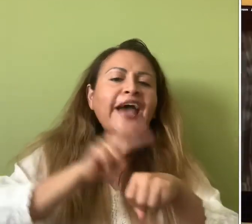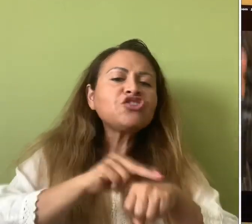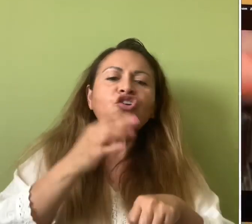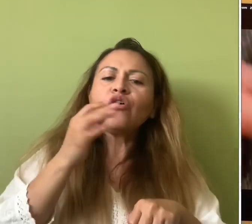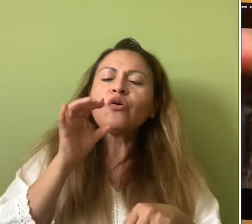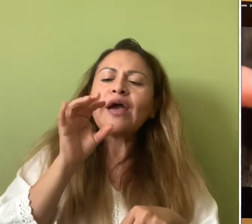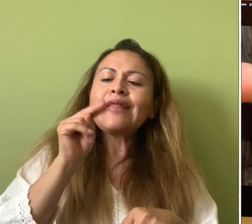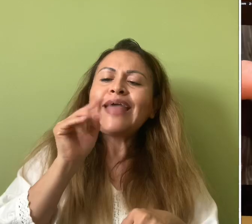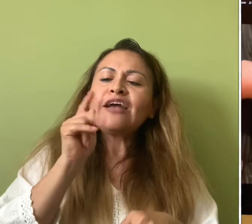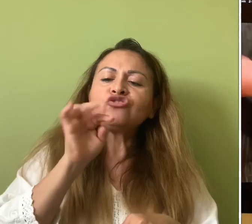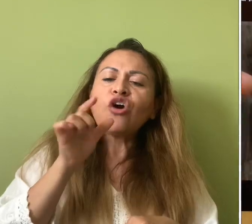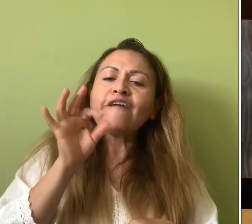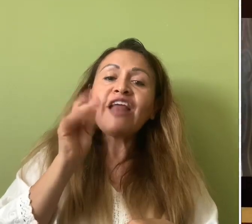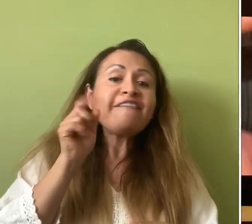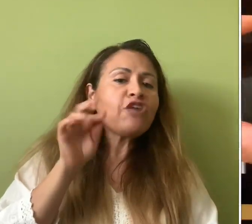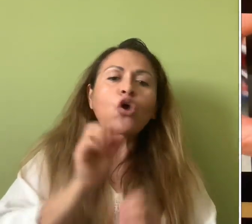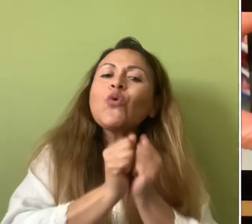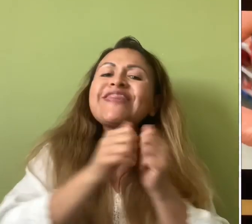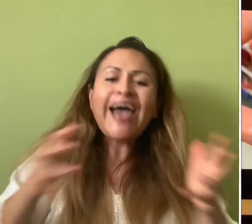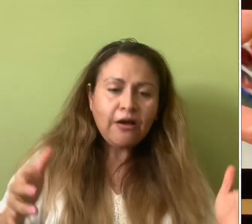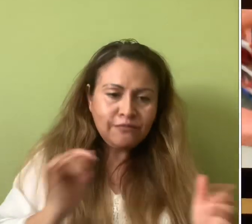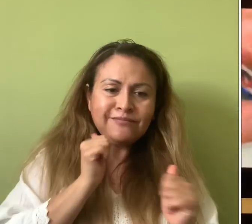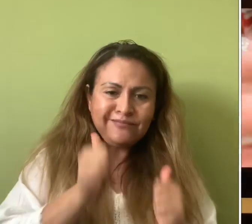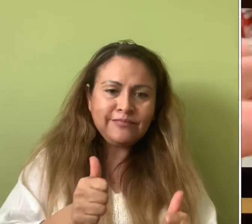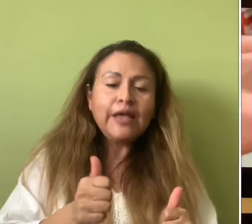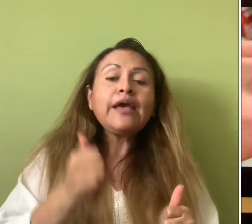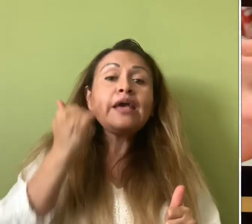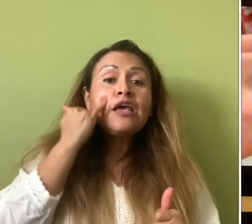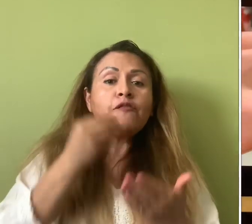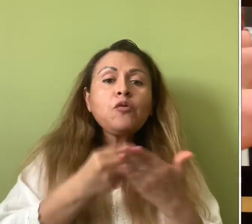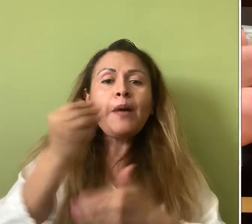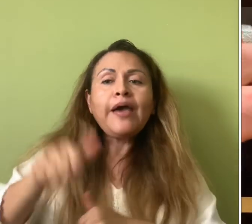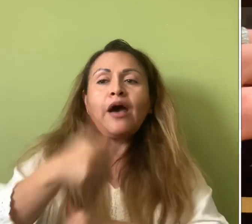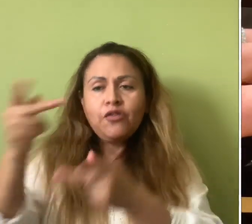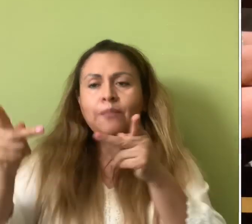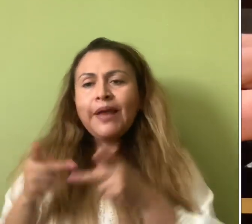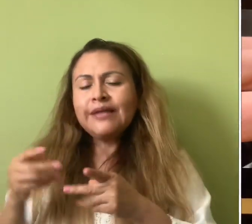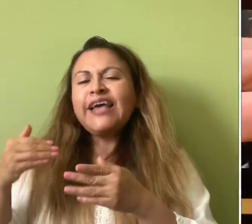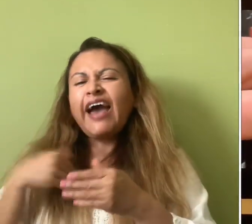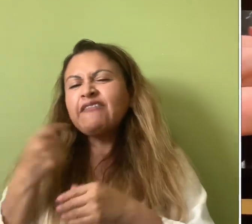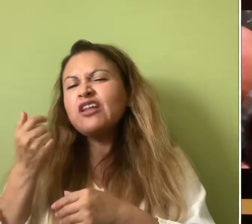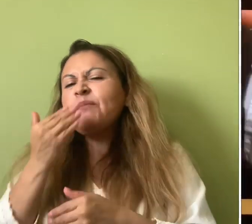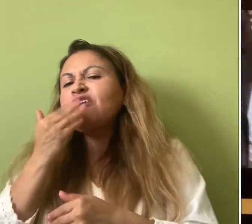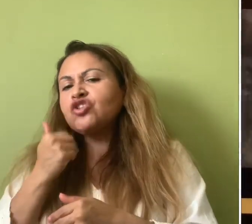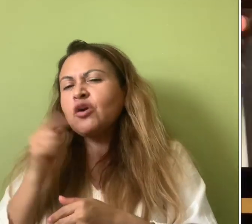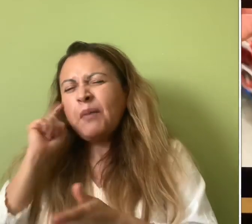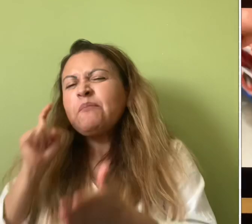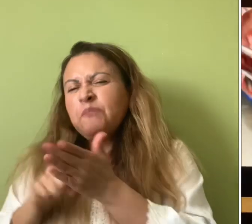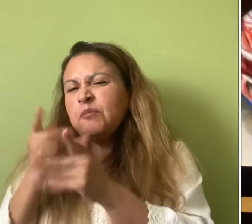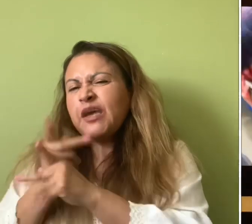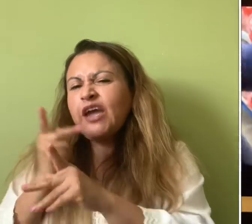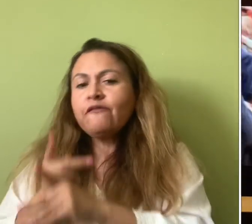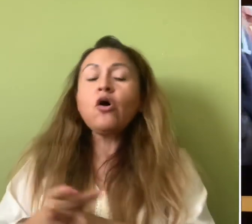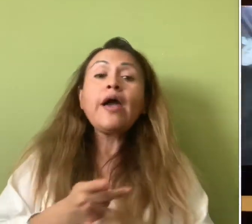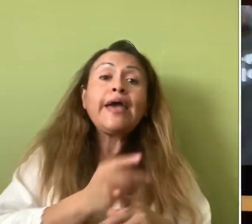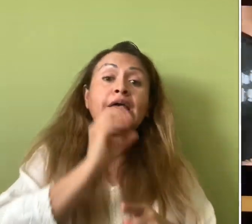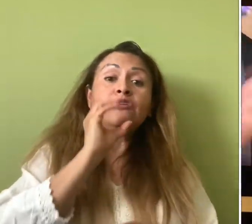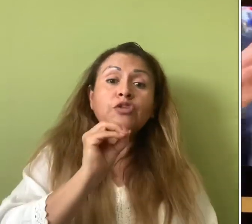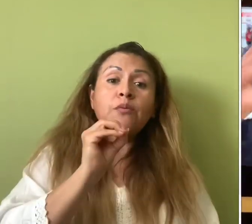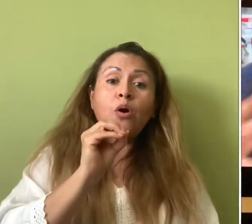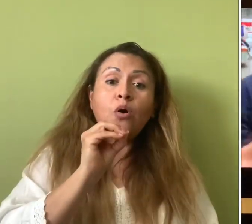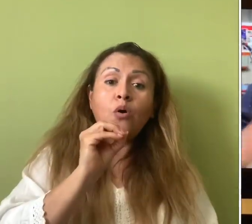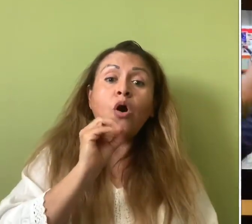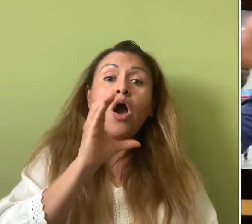they do make a variety that does have some sugar, so if you buy it somewhere else, take a look. But because of that, there's zero carbs, and